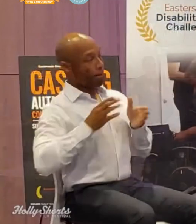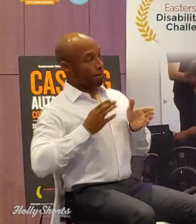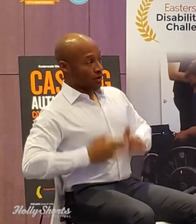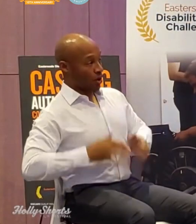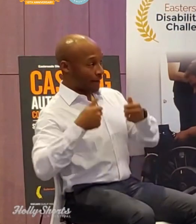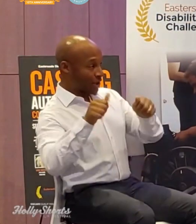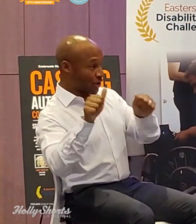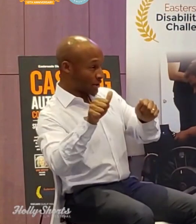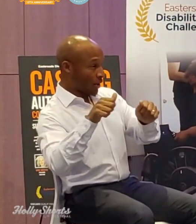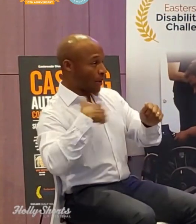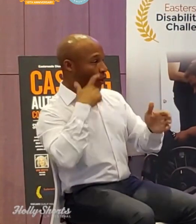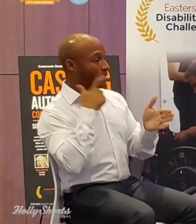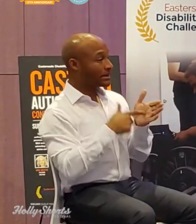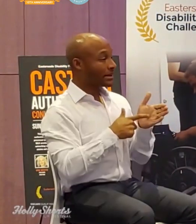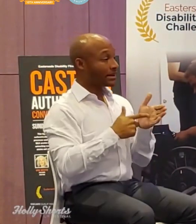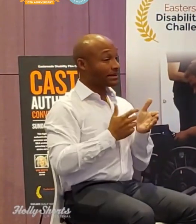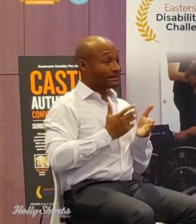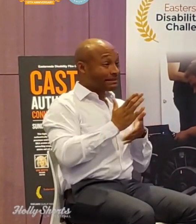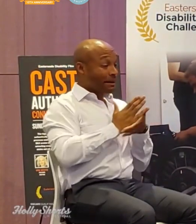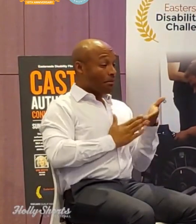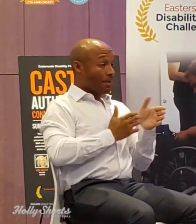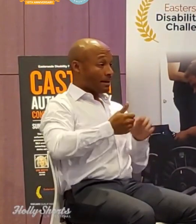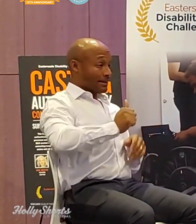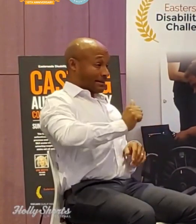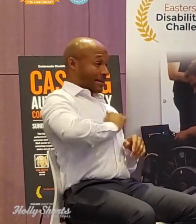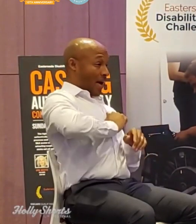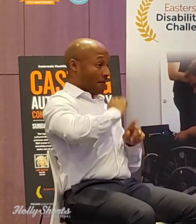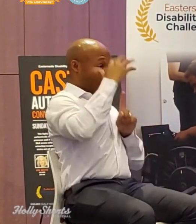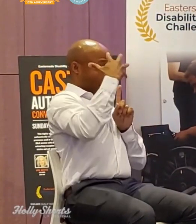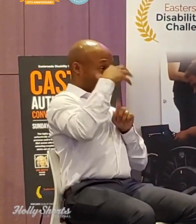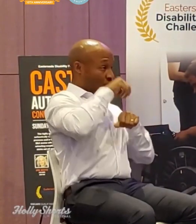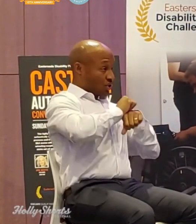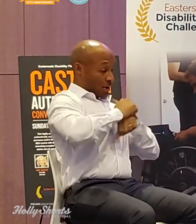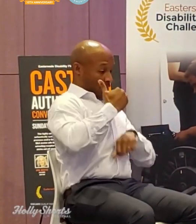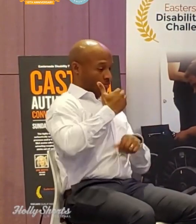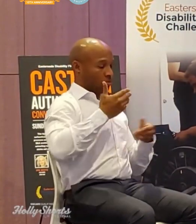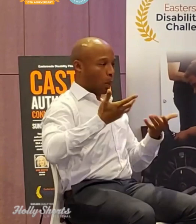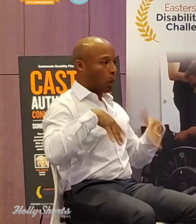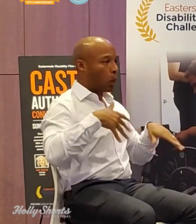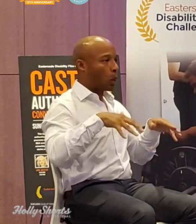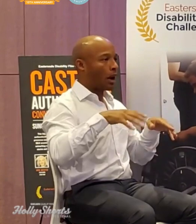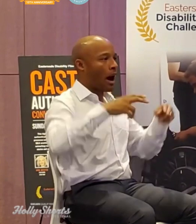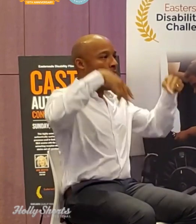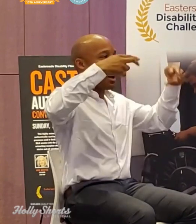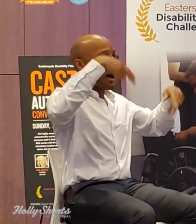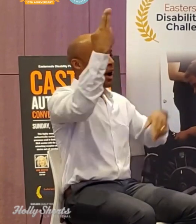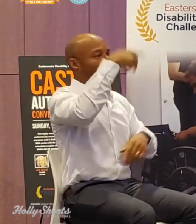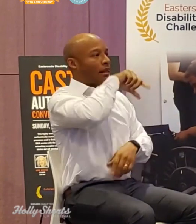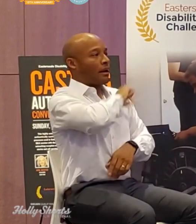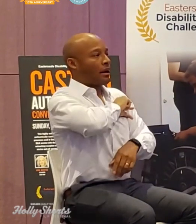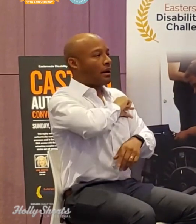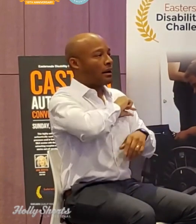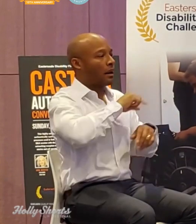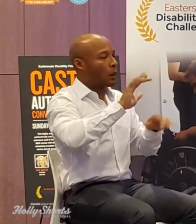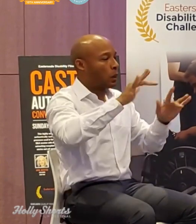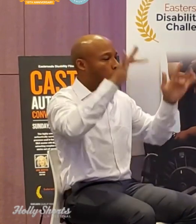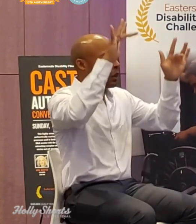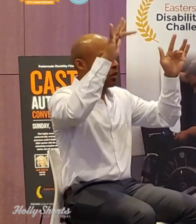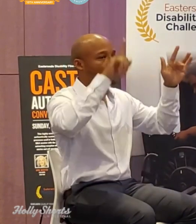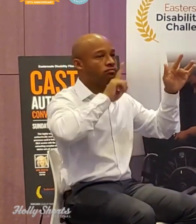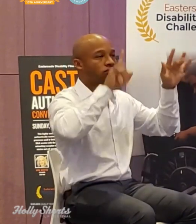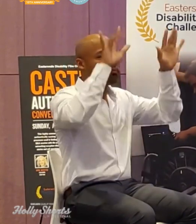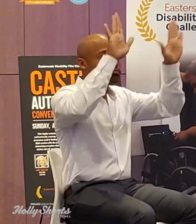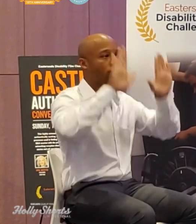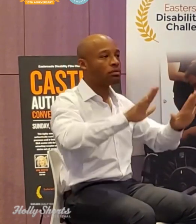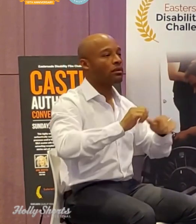polished some of these self-submissions are at this point. It's really extraordinary. And sometimes I've noticed